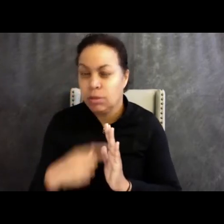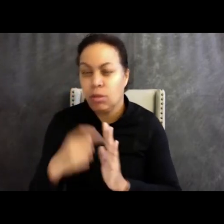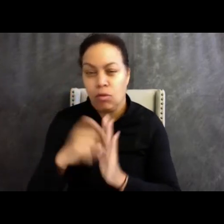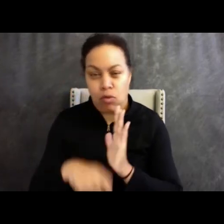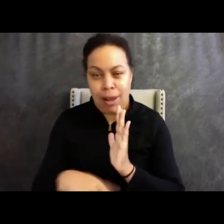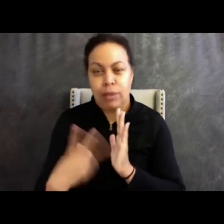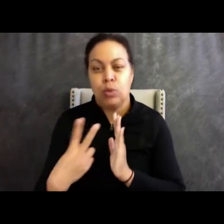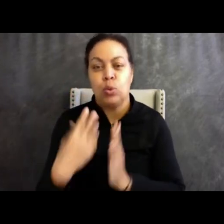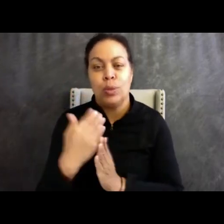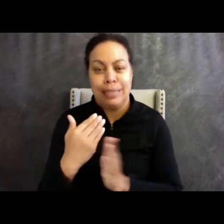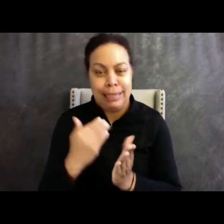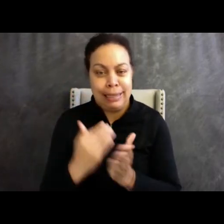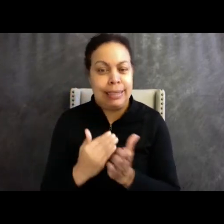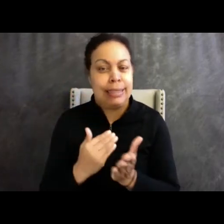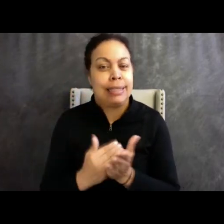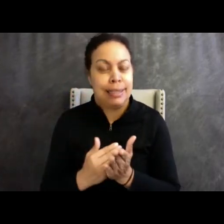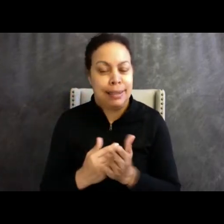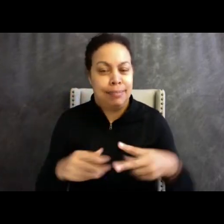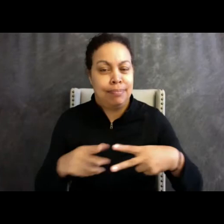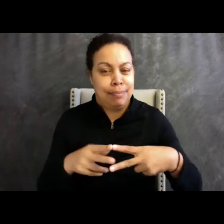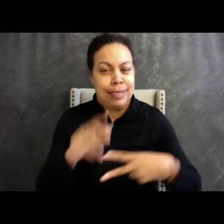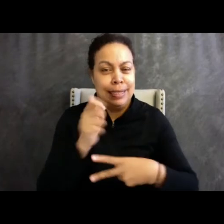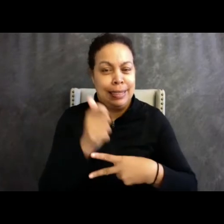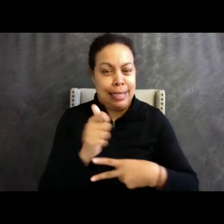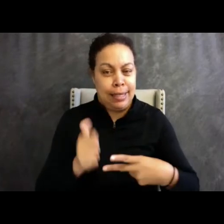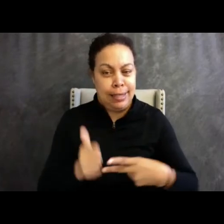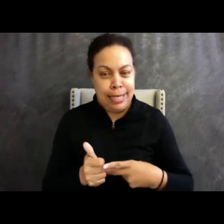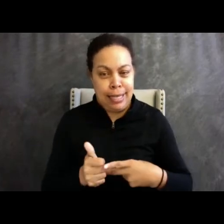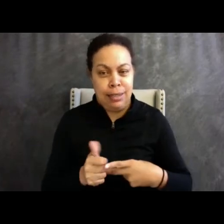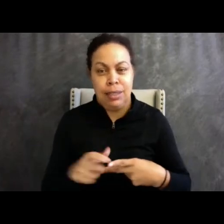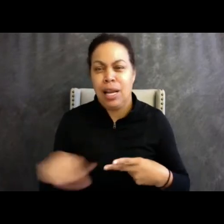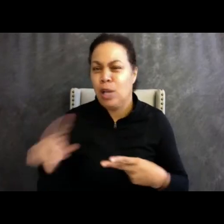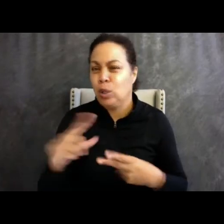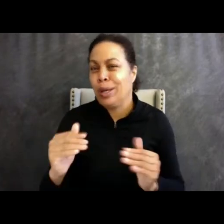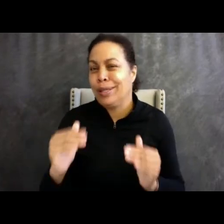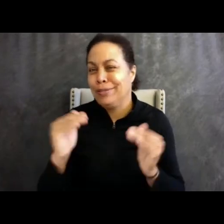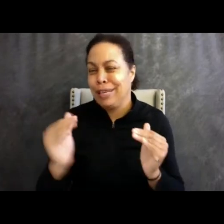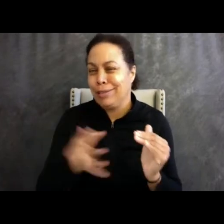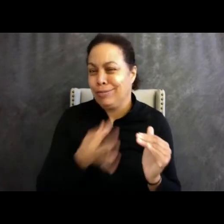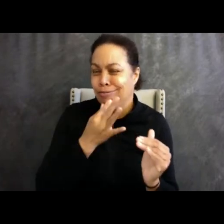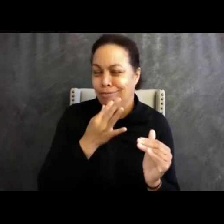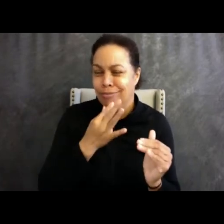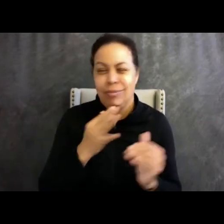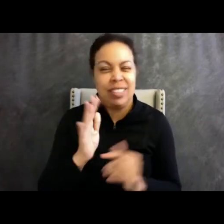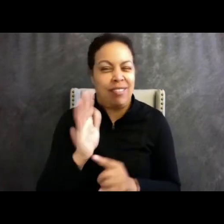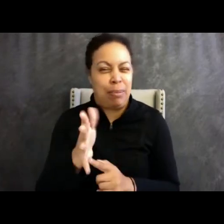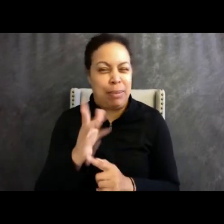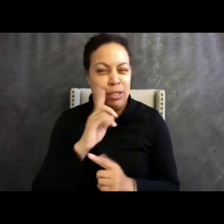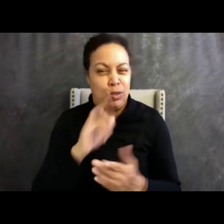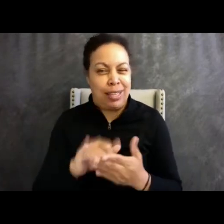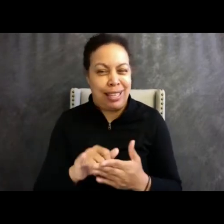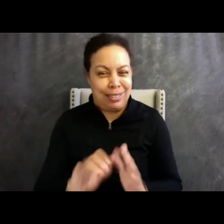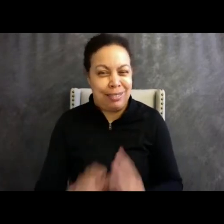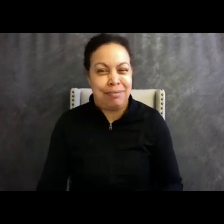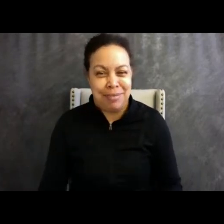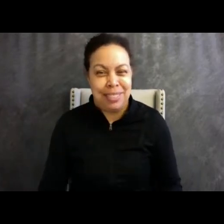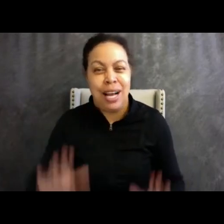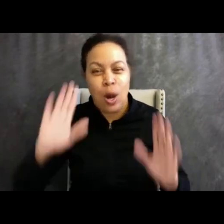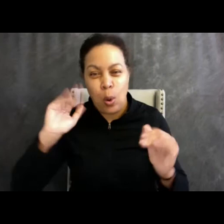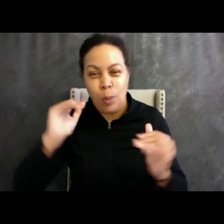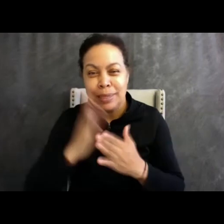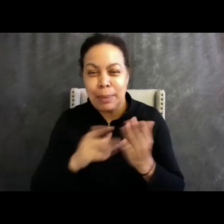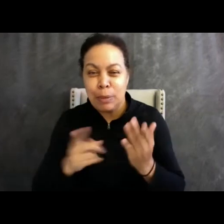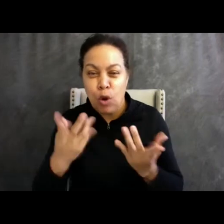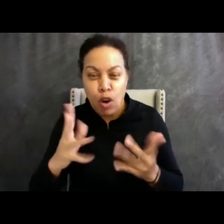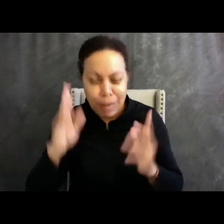And we'll take, y'all are super advanced, so we'll only take 5 minutes for this, because hopefully some of y'all got excited and have